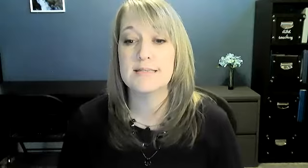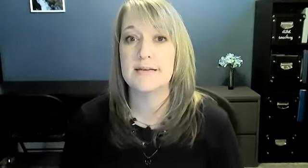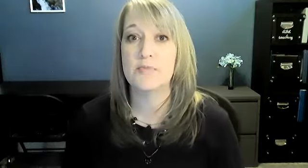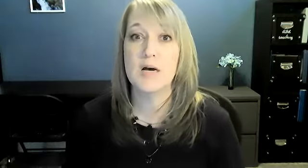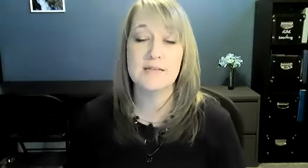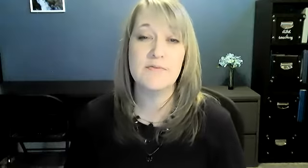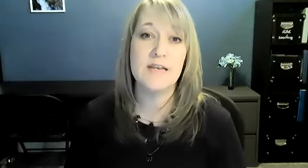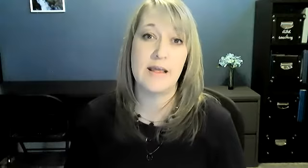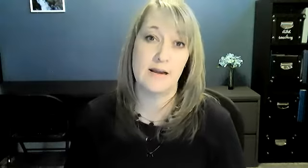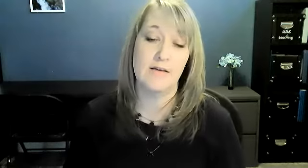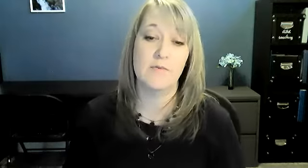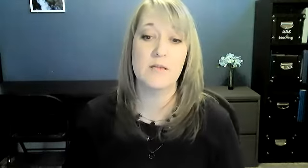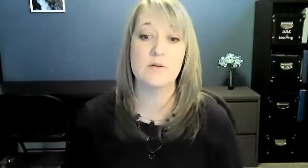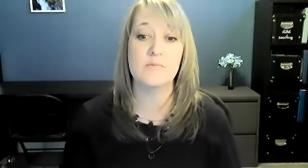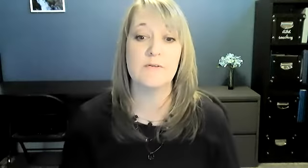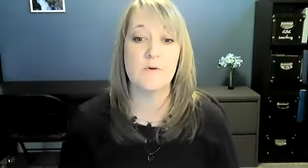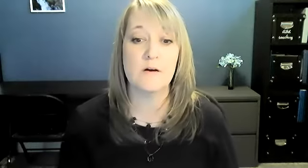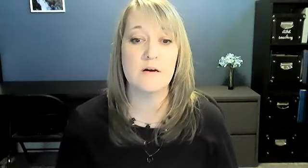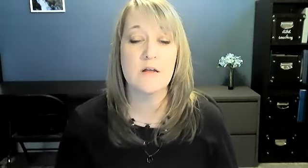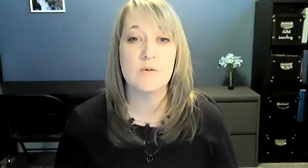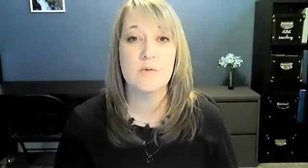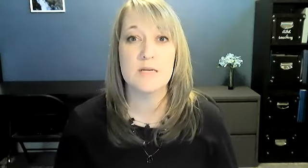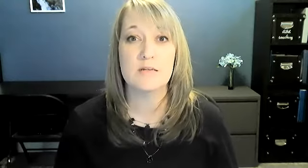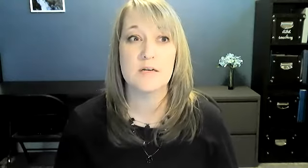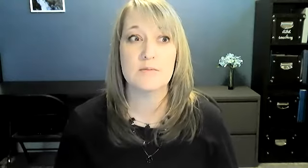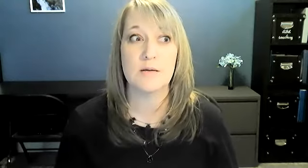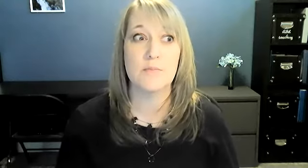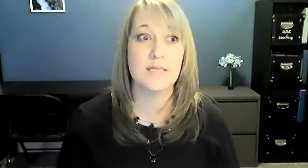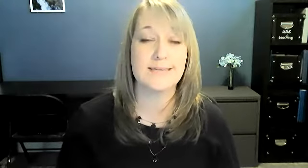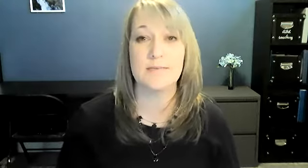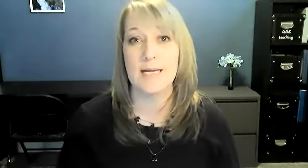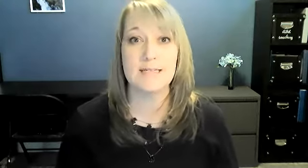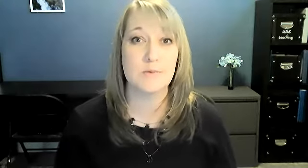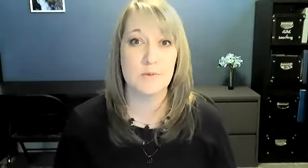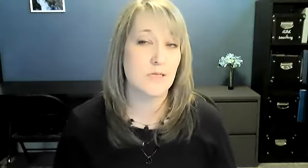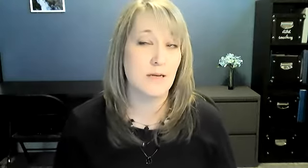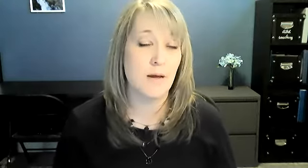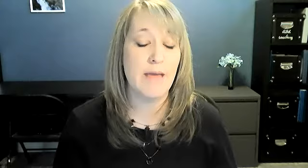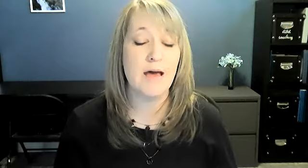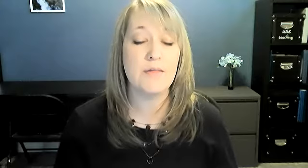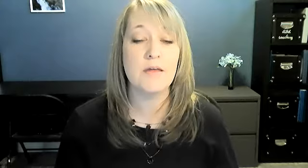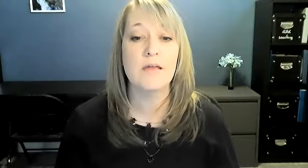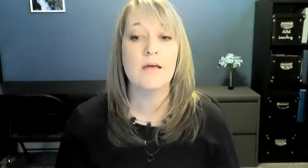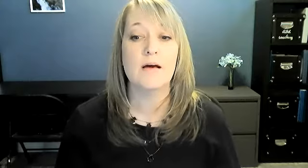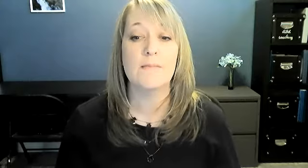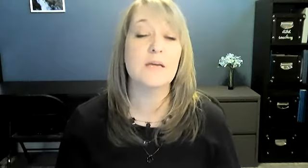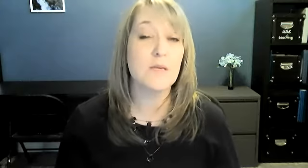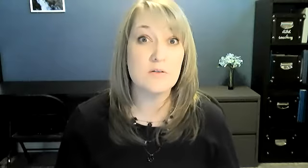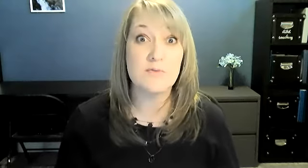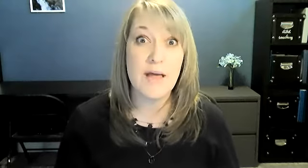Positive. Positive and negative, we learned before when we talked about plus and minus when we were talking about math. It can be used for math,